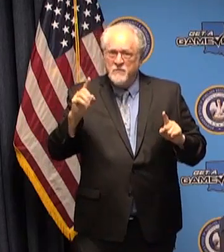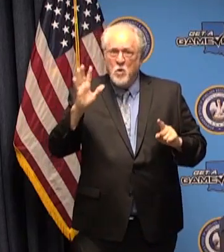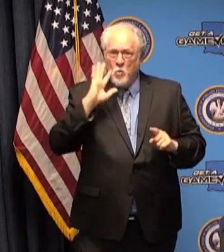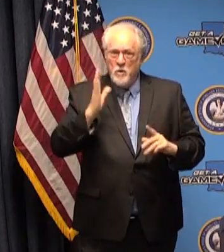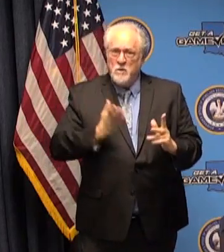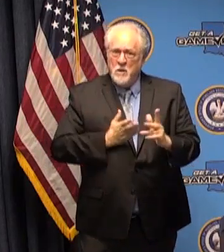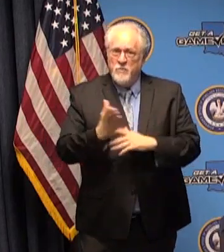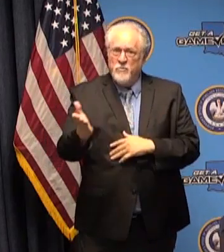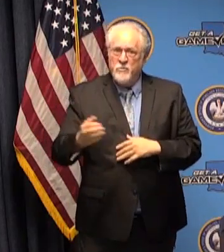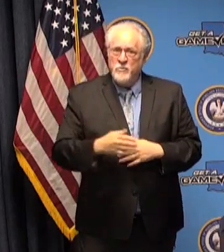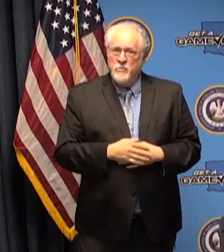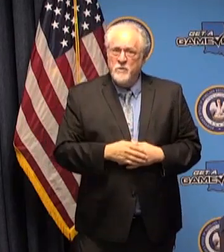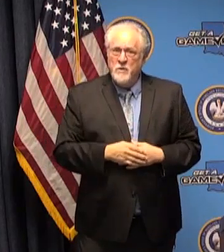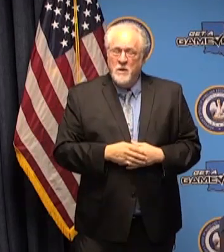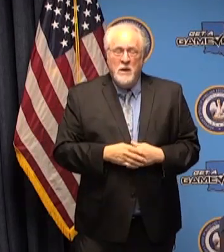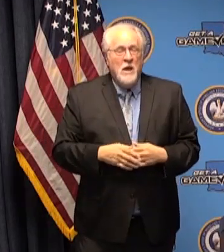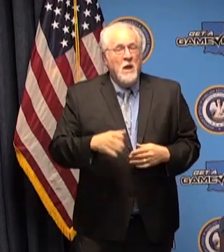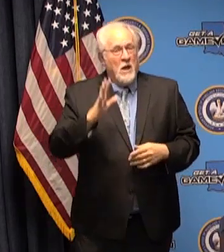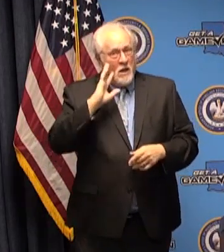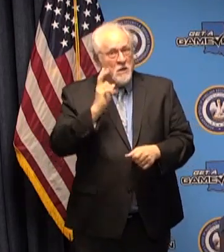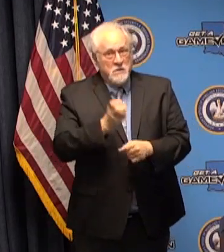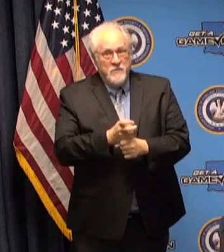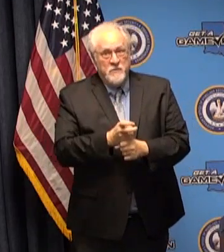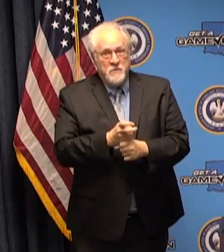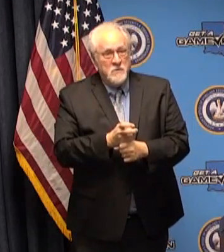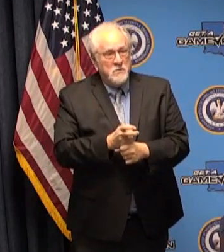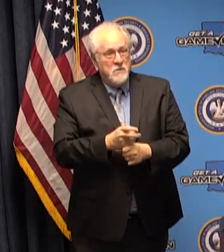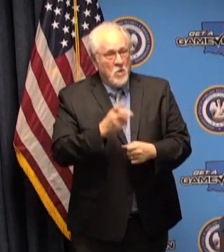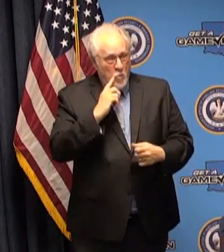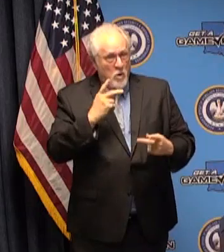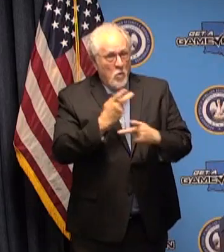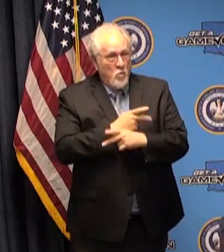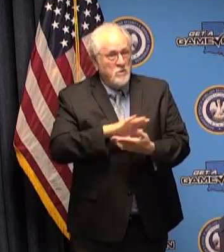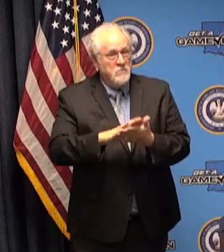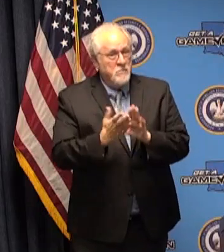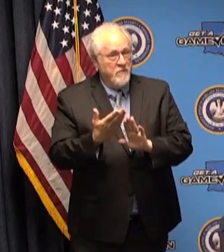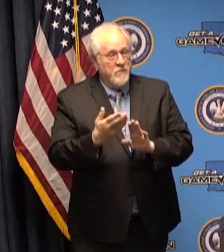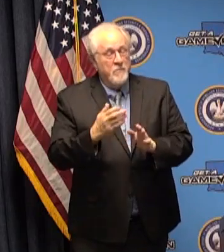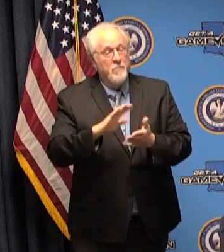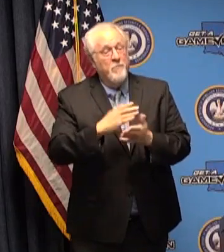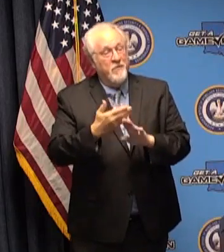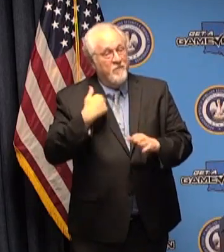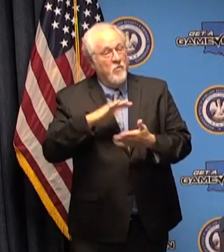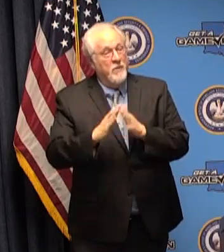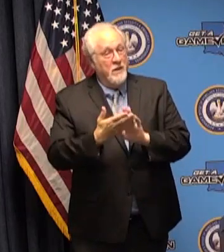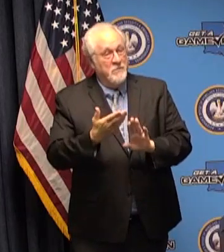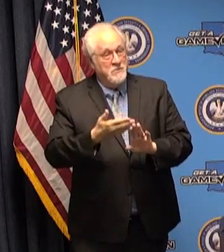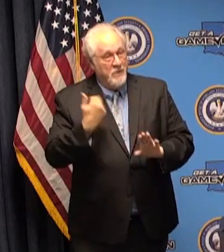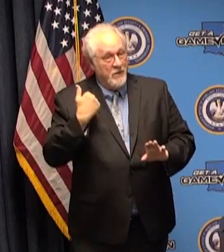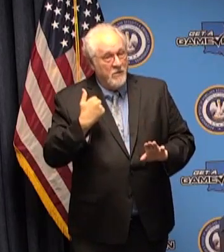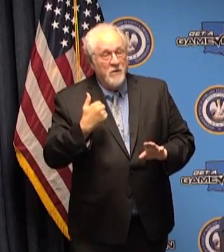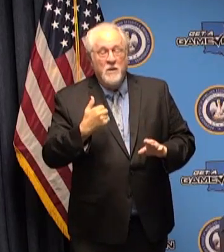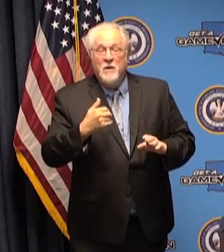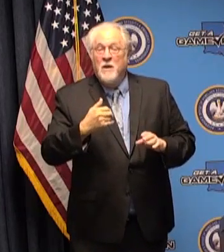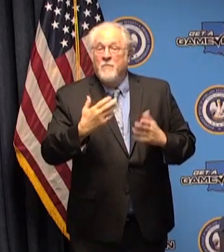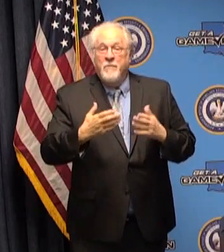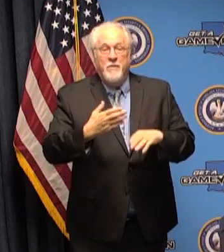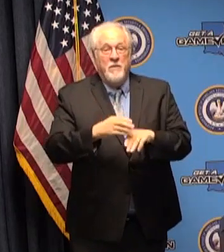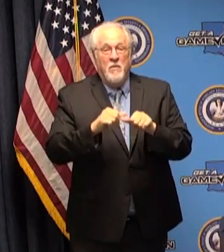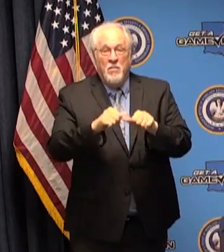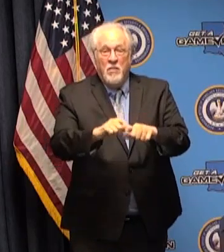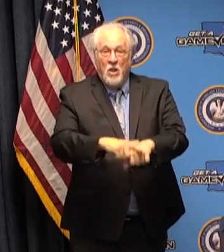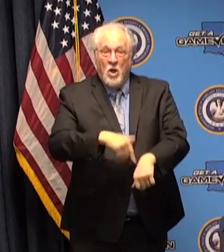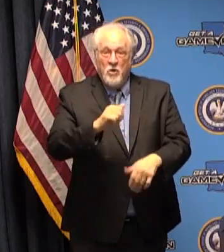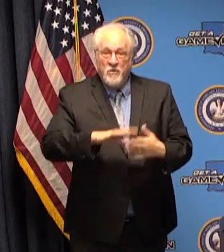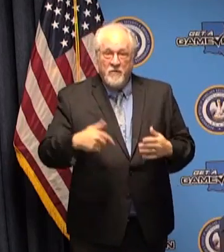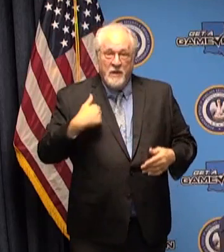We're going to come through this. It is going to be difficult. It's going to get worse before it gets better, and it's going to take longer than we might want it to. But